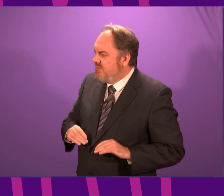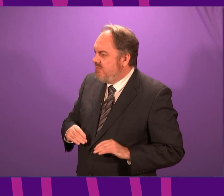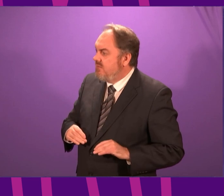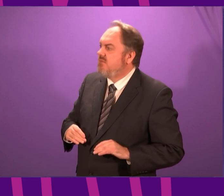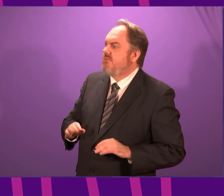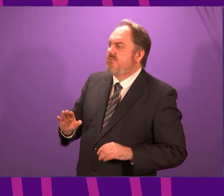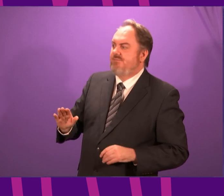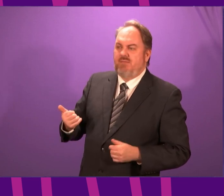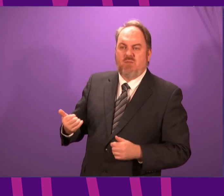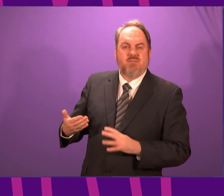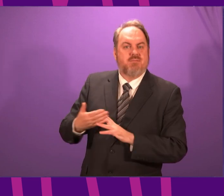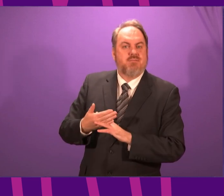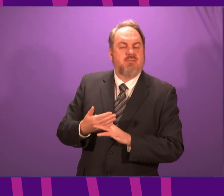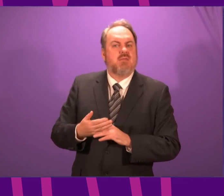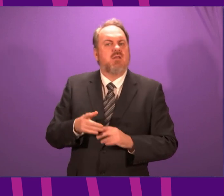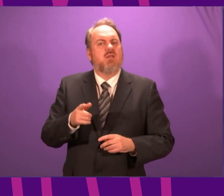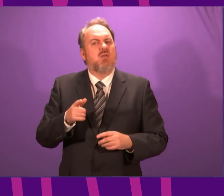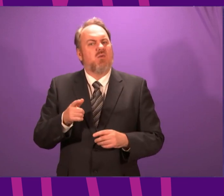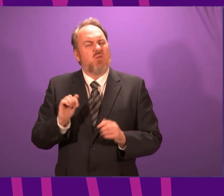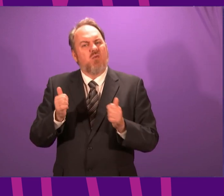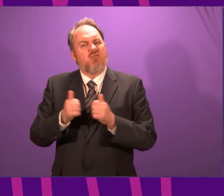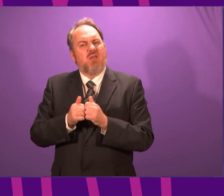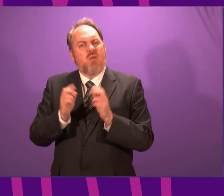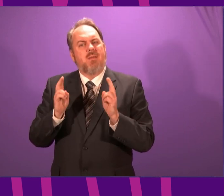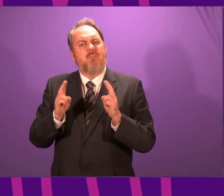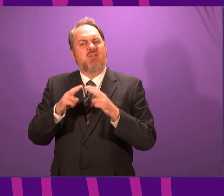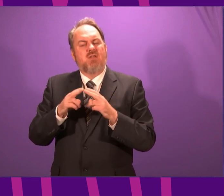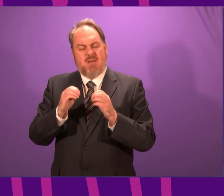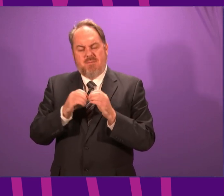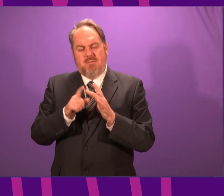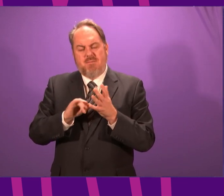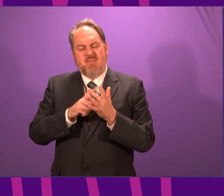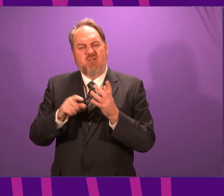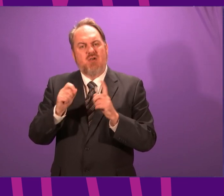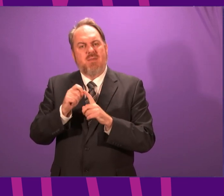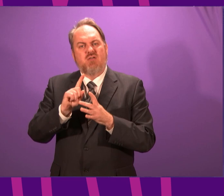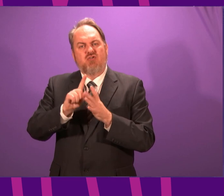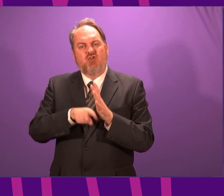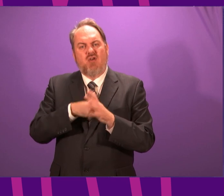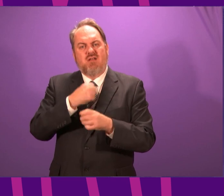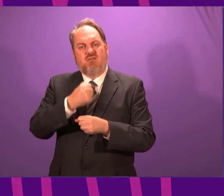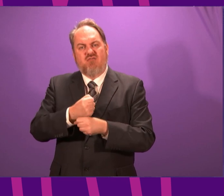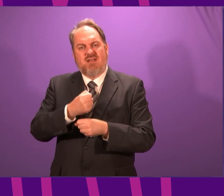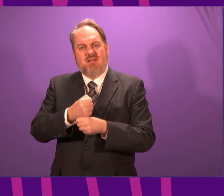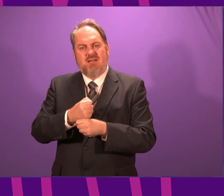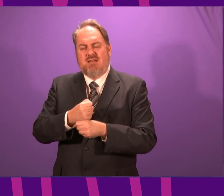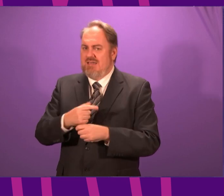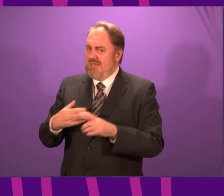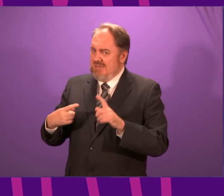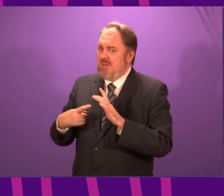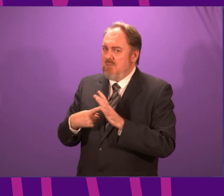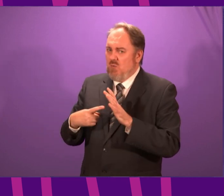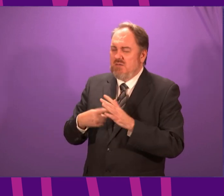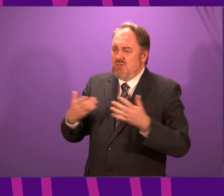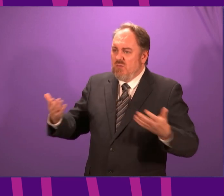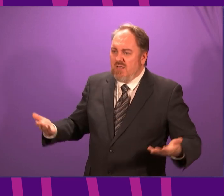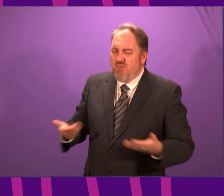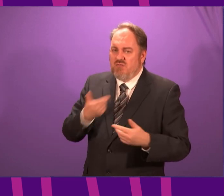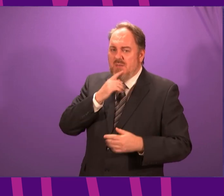would agree with Bishop John Keenan, who also said about Christmas that it's important to give people hope. Ms.